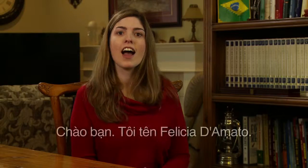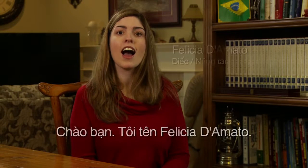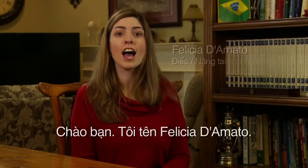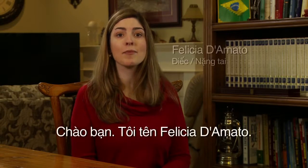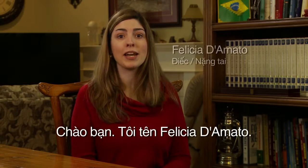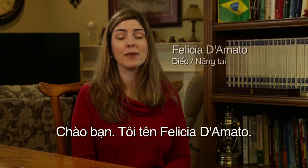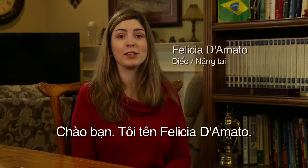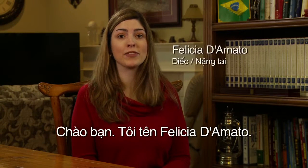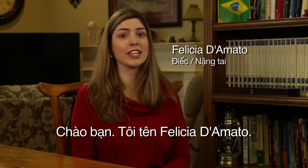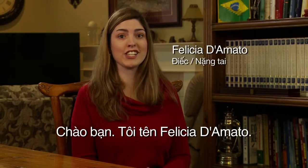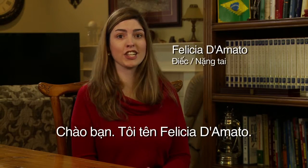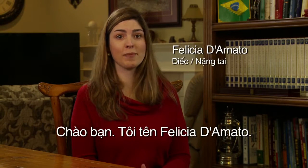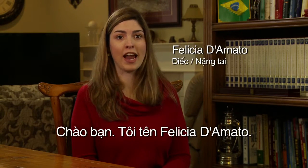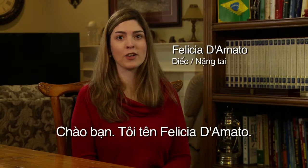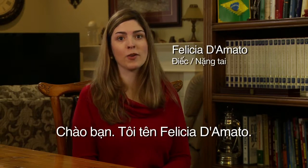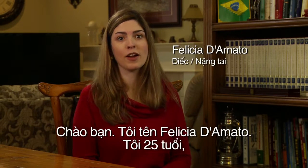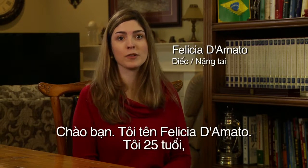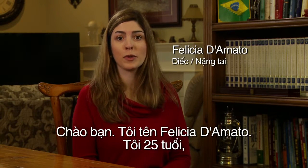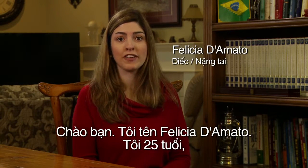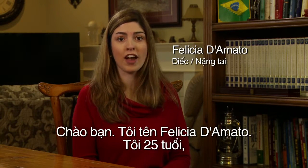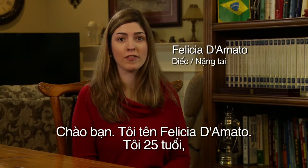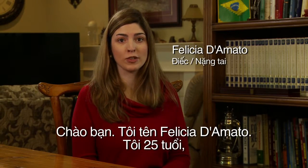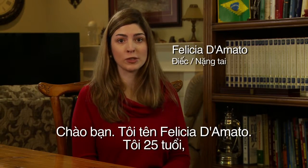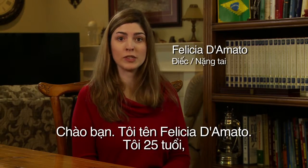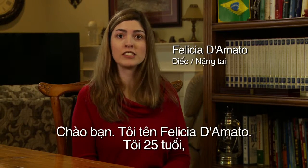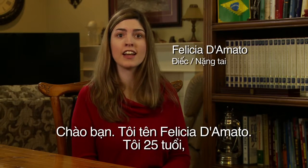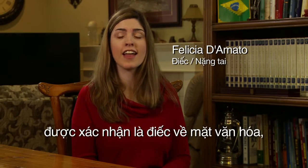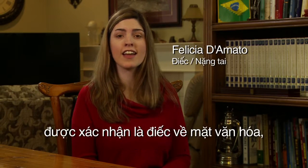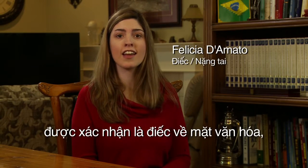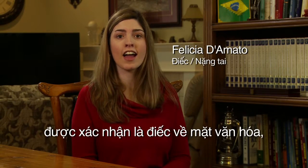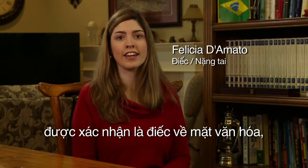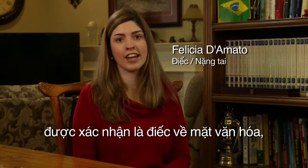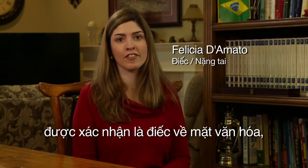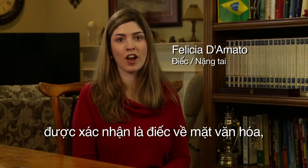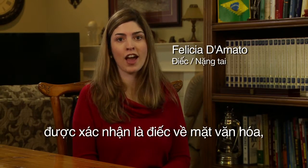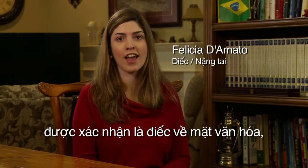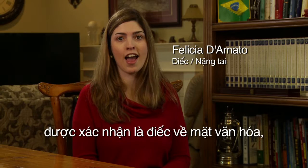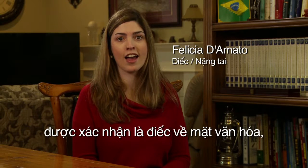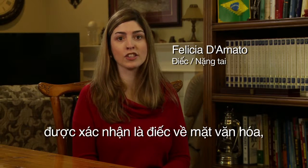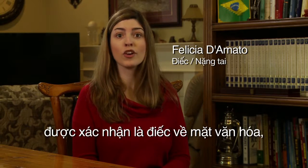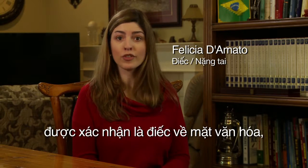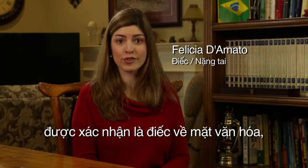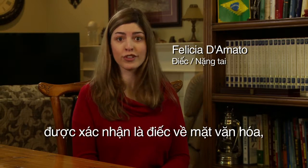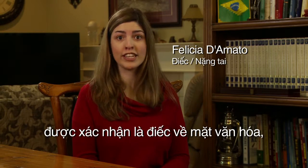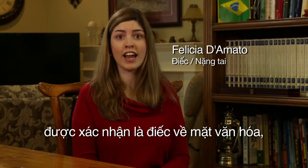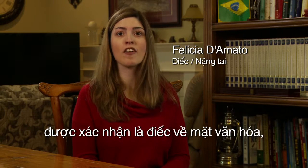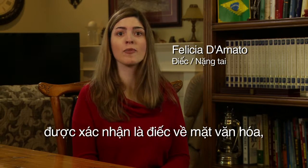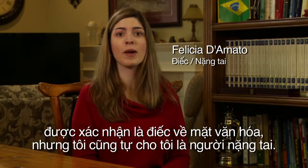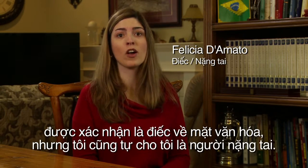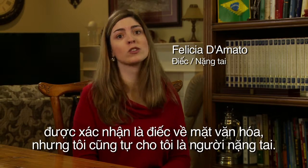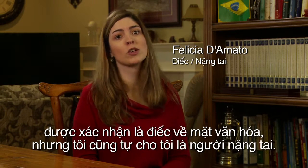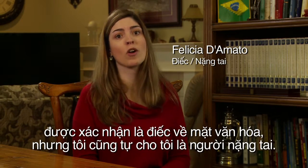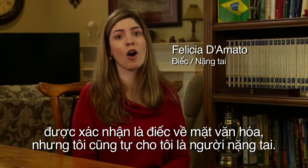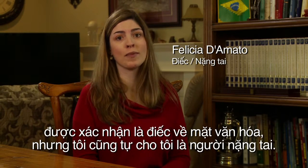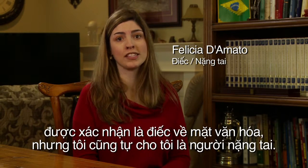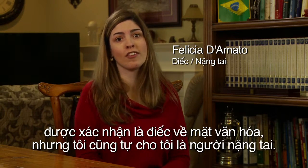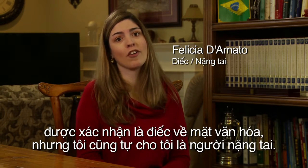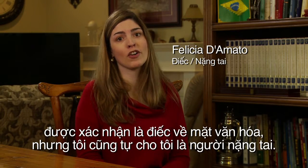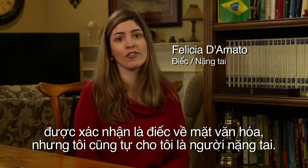Hi, my name is Felicia Lomato. I'm 25 years old and I identify as culturally deaf, but I also call myself hard of